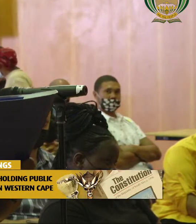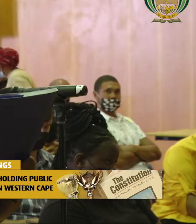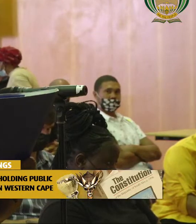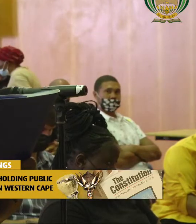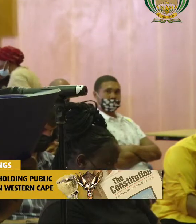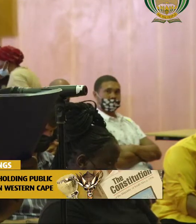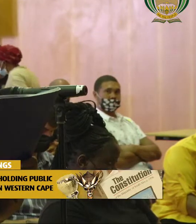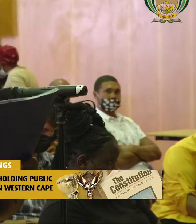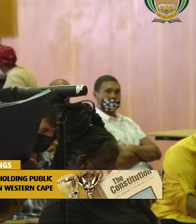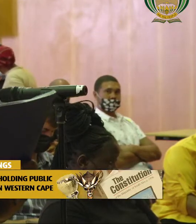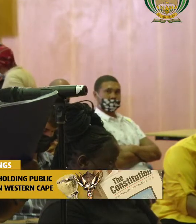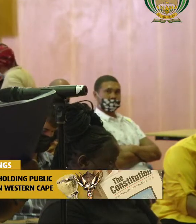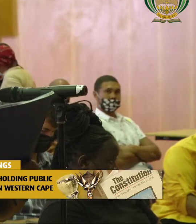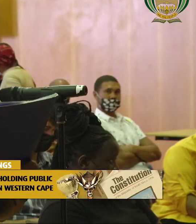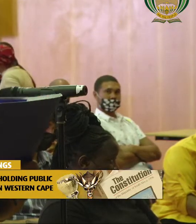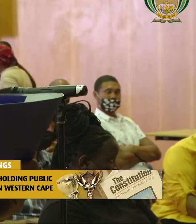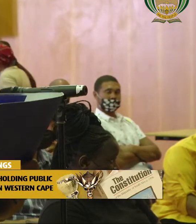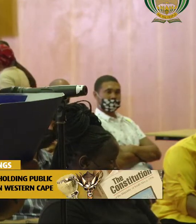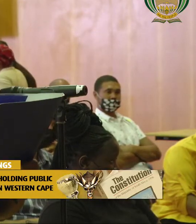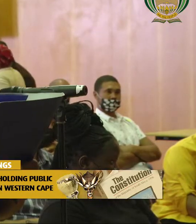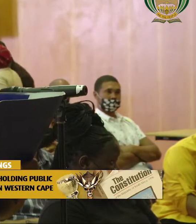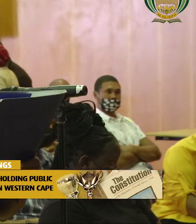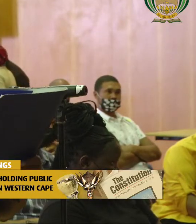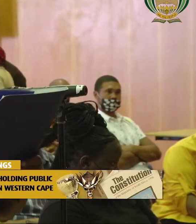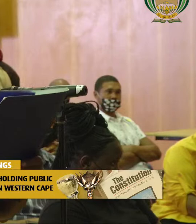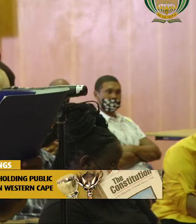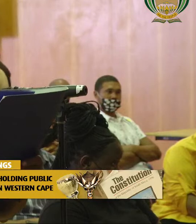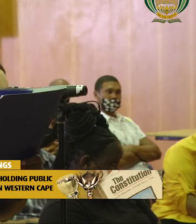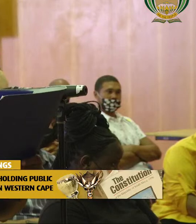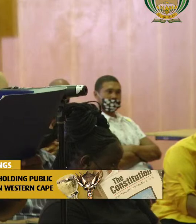and parliamentary elections. The